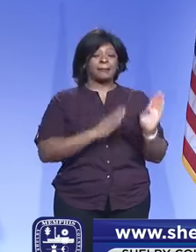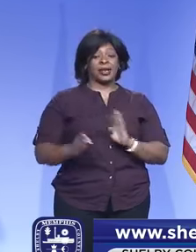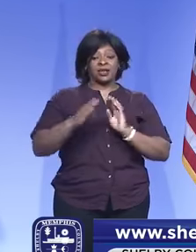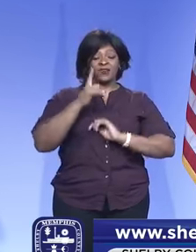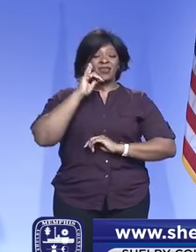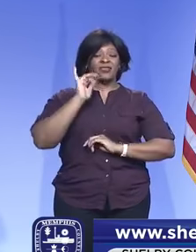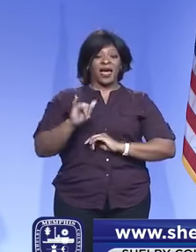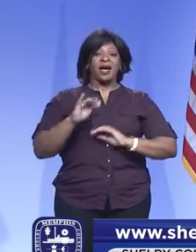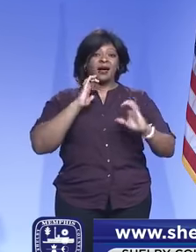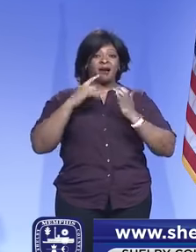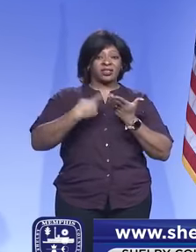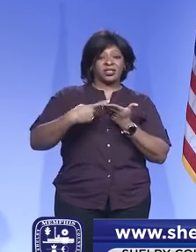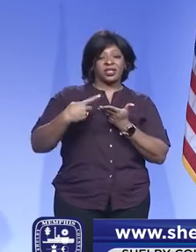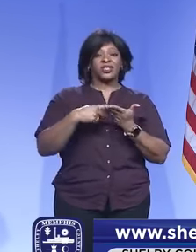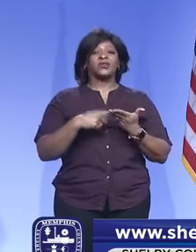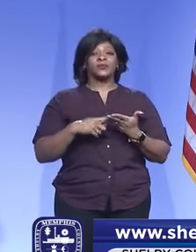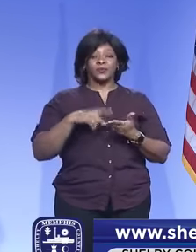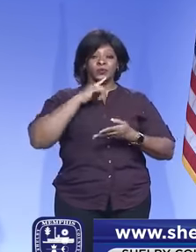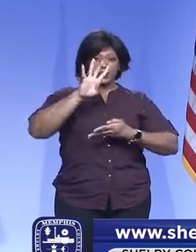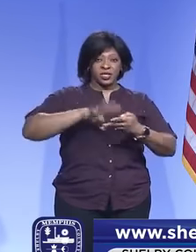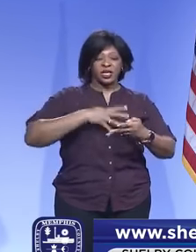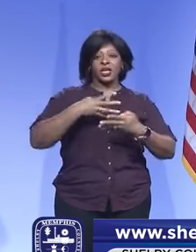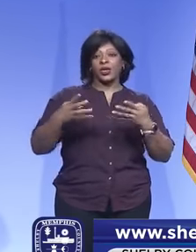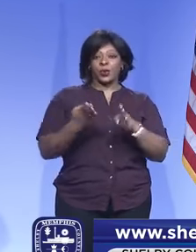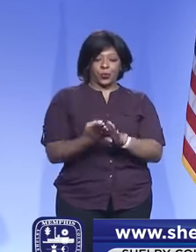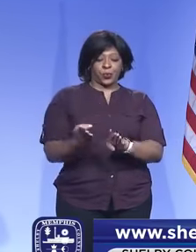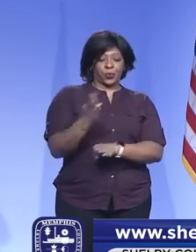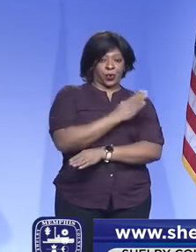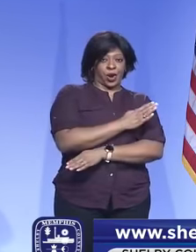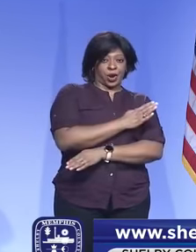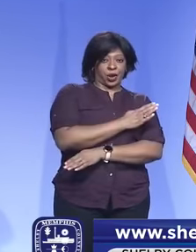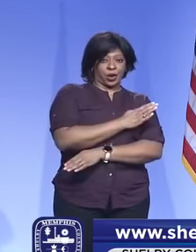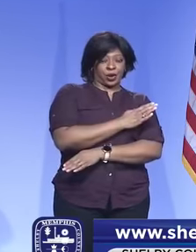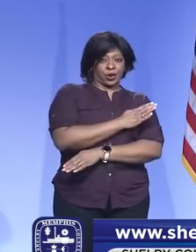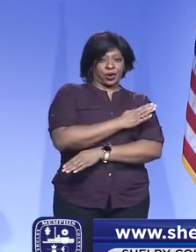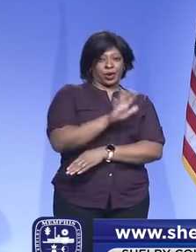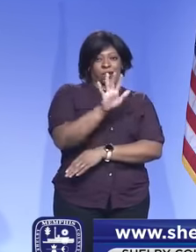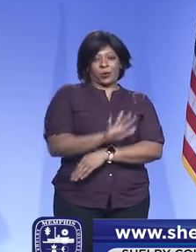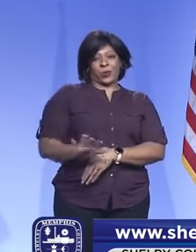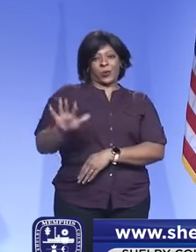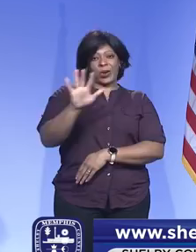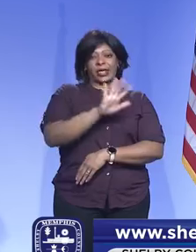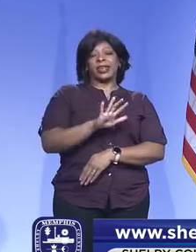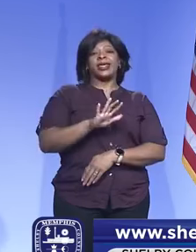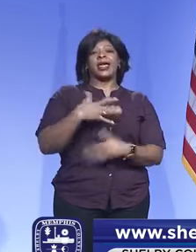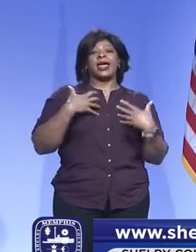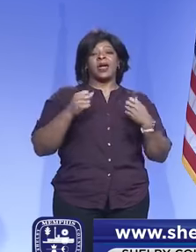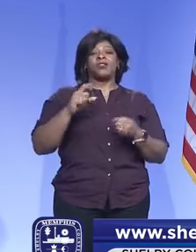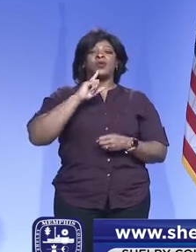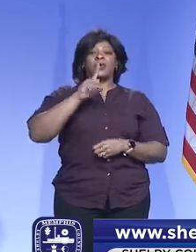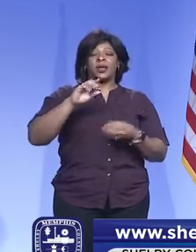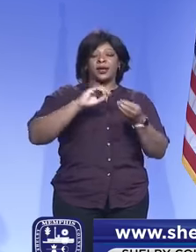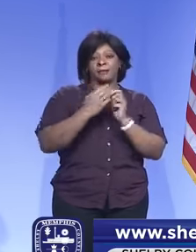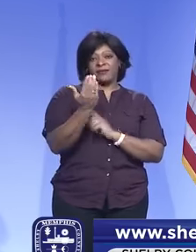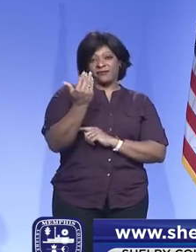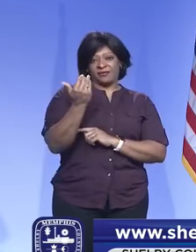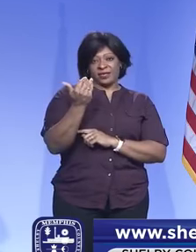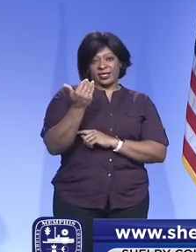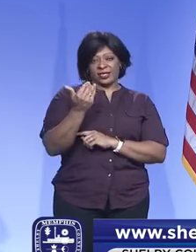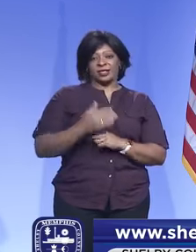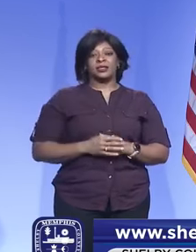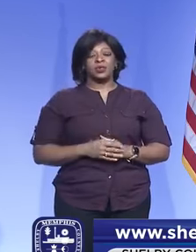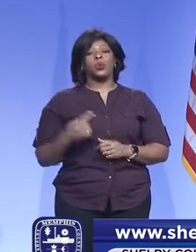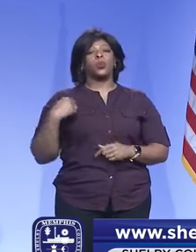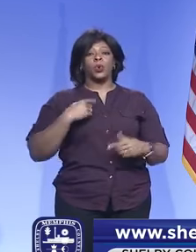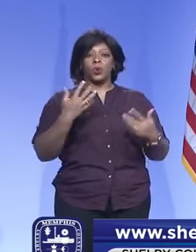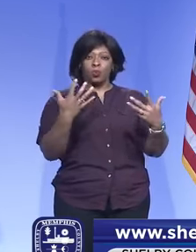that conversation was being scheduled prior to and around the issuance of Health Directive number 15. So